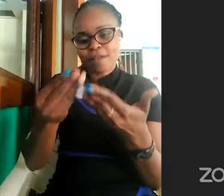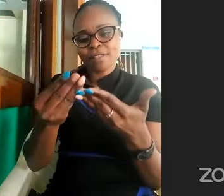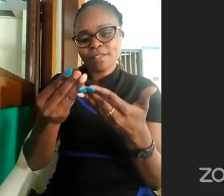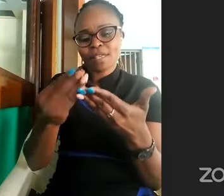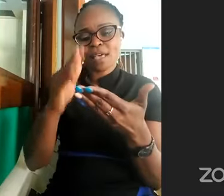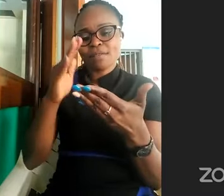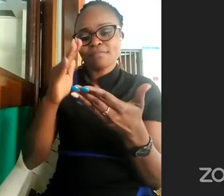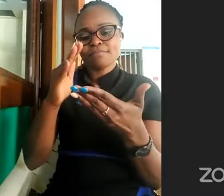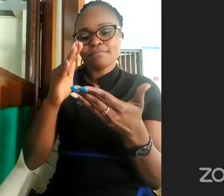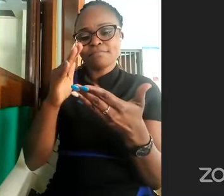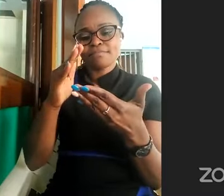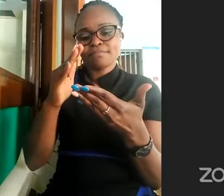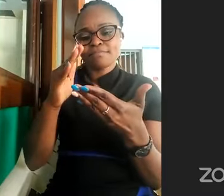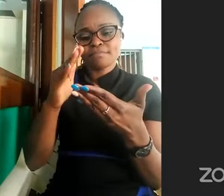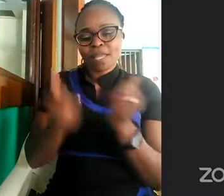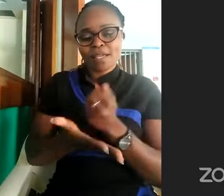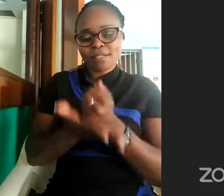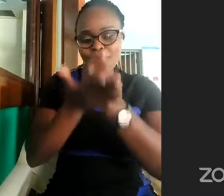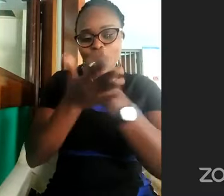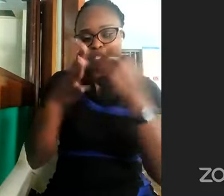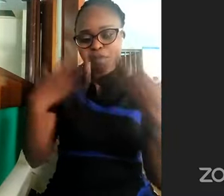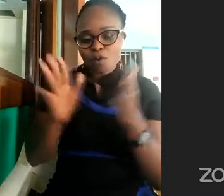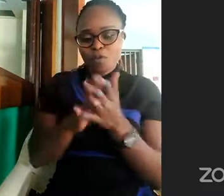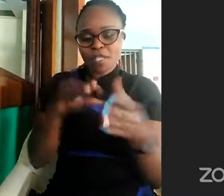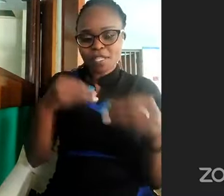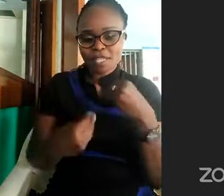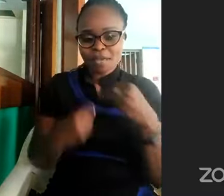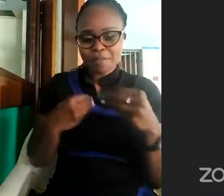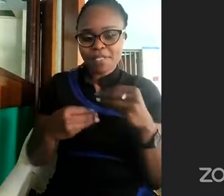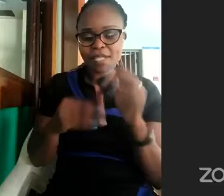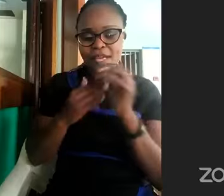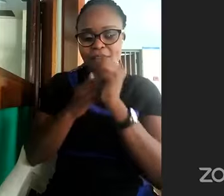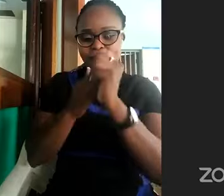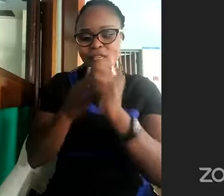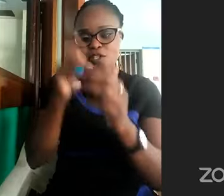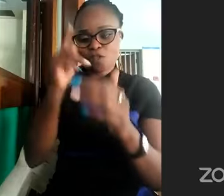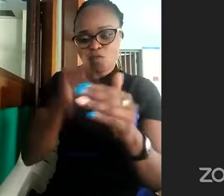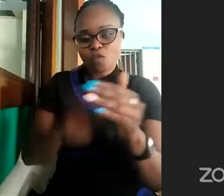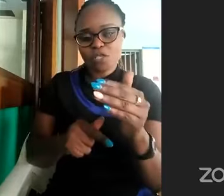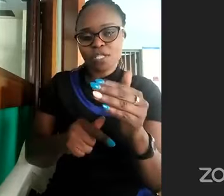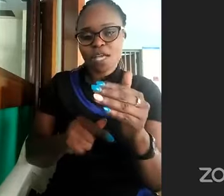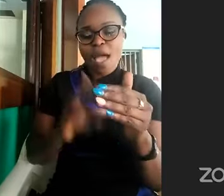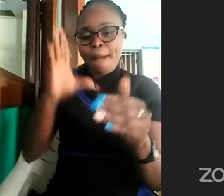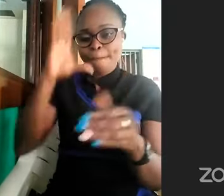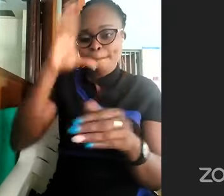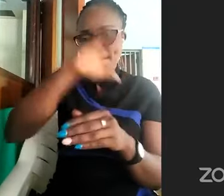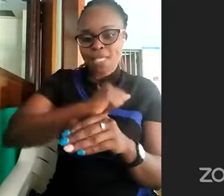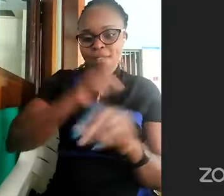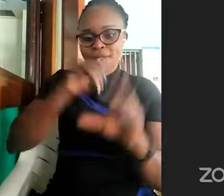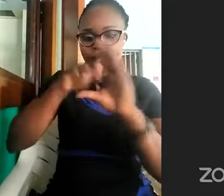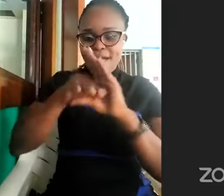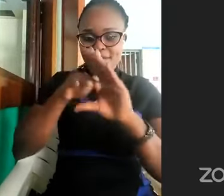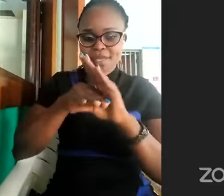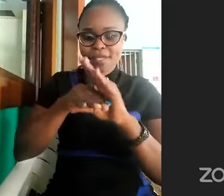disability. This can result in a lack of accessibility, transport, housing, and